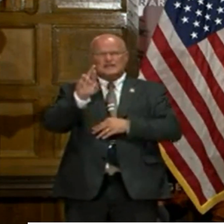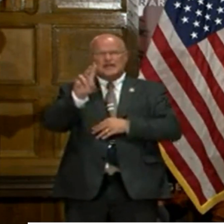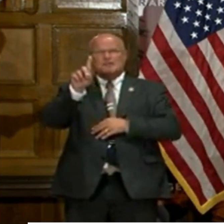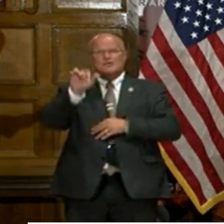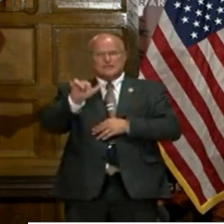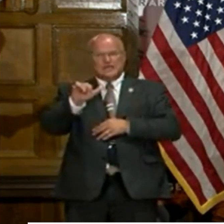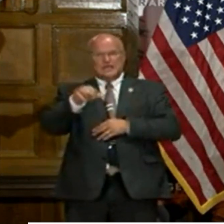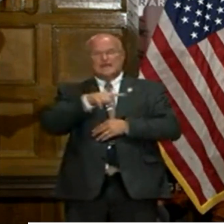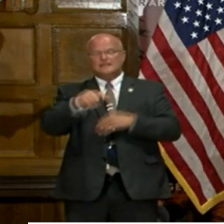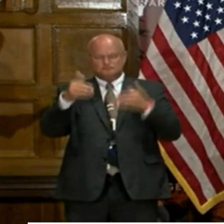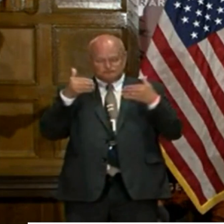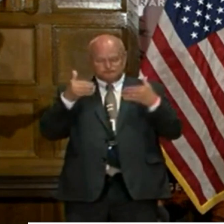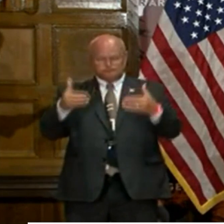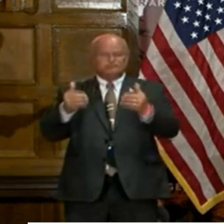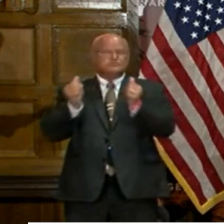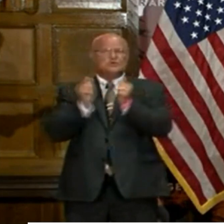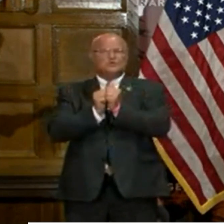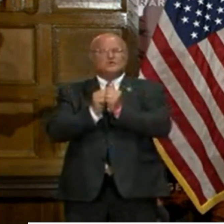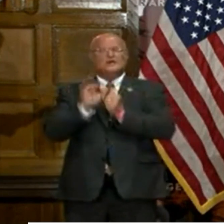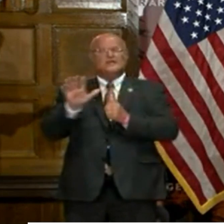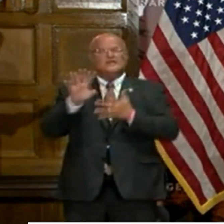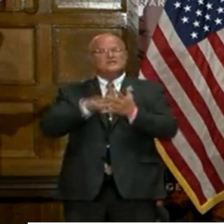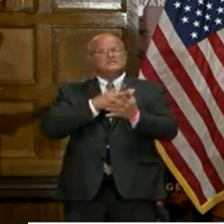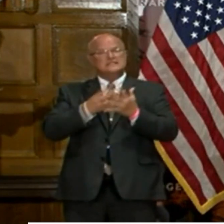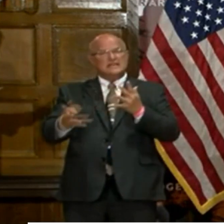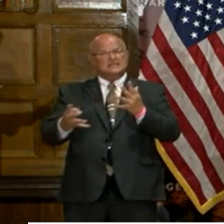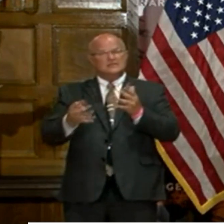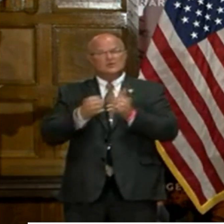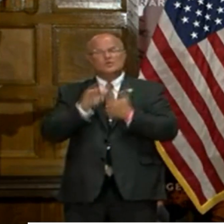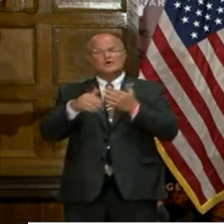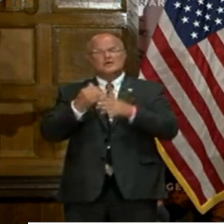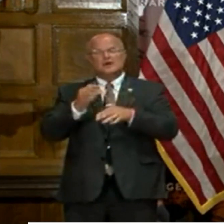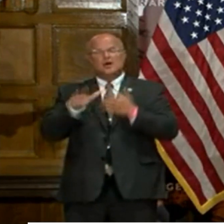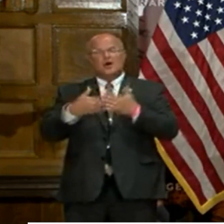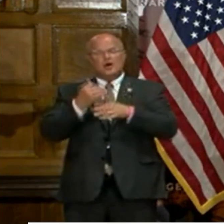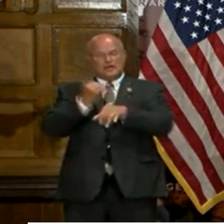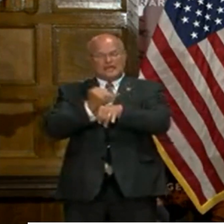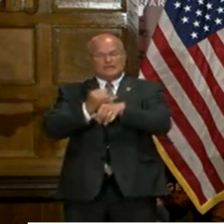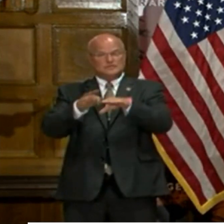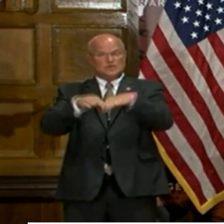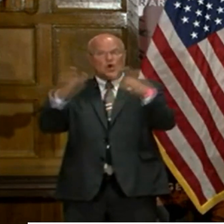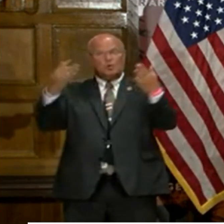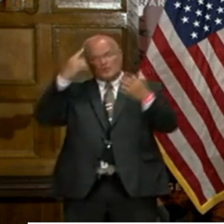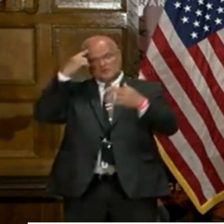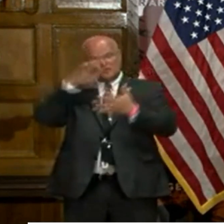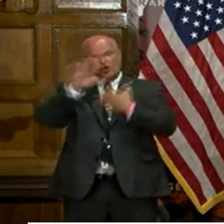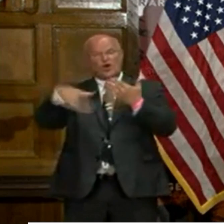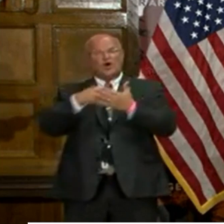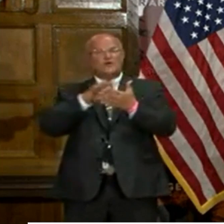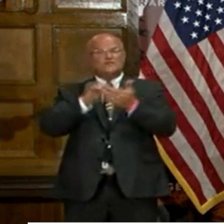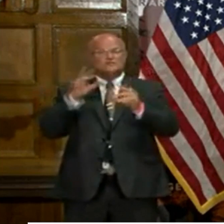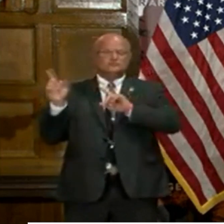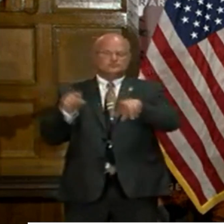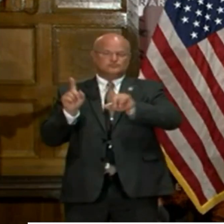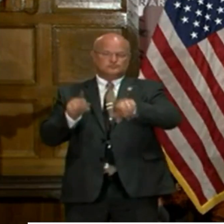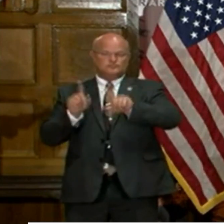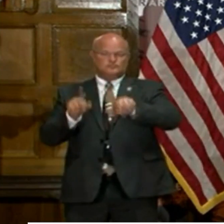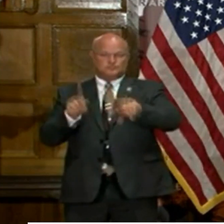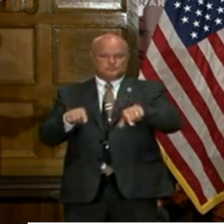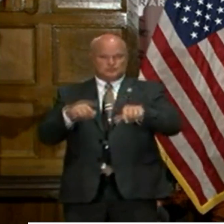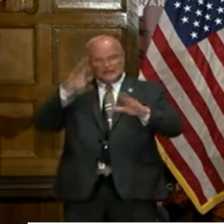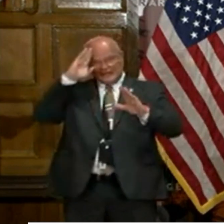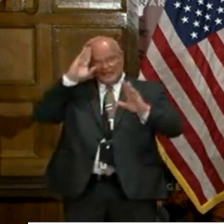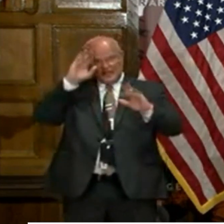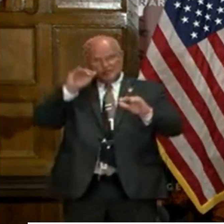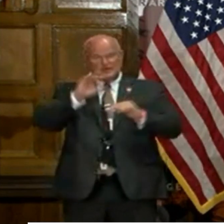that they would proceed with their schedule and with all campuses being open to those students that needed to be there. That would be the